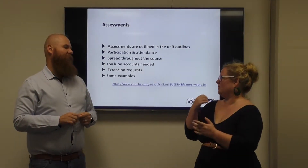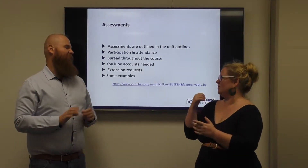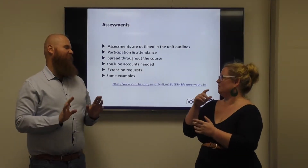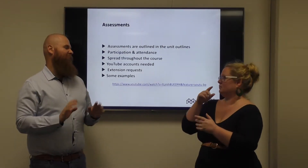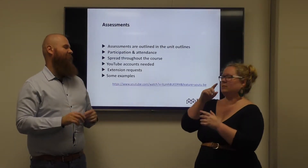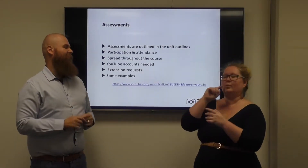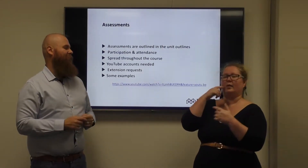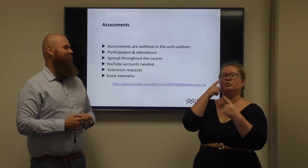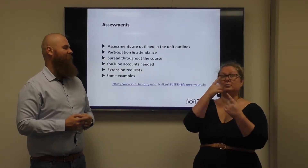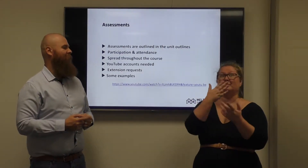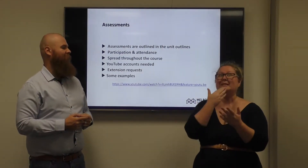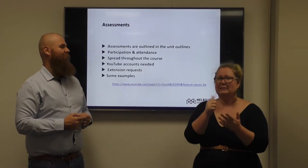We won't talk about that now.